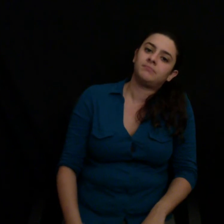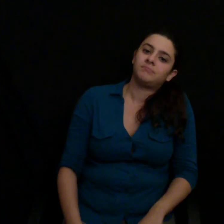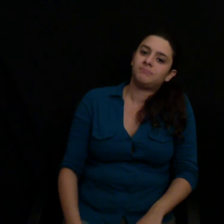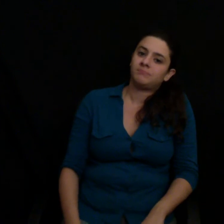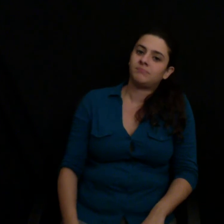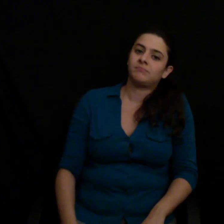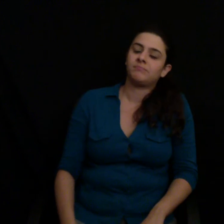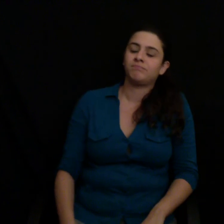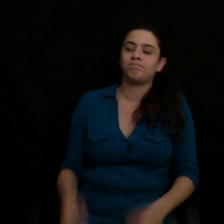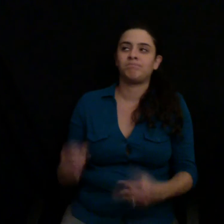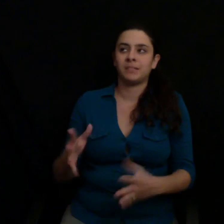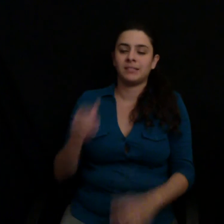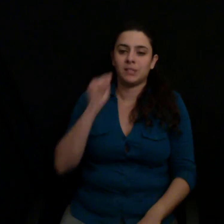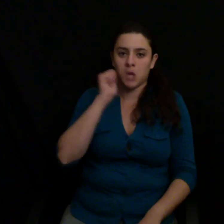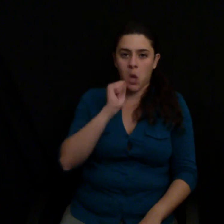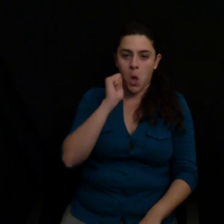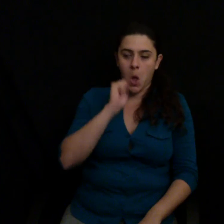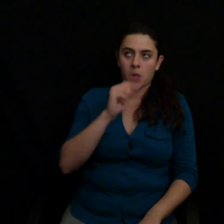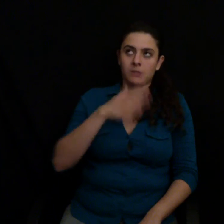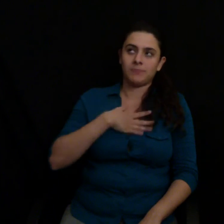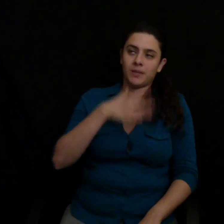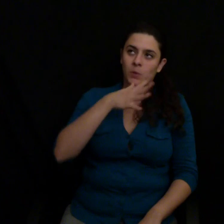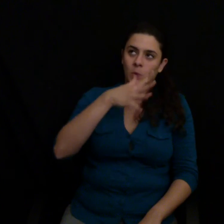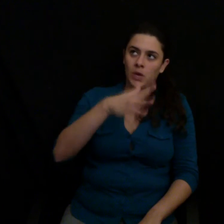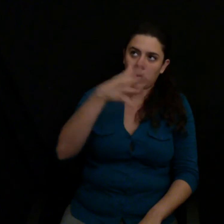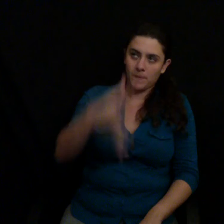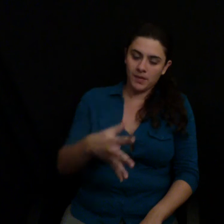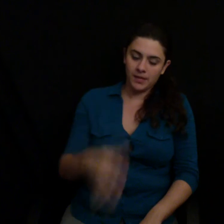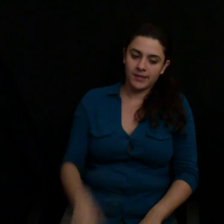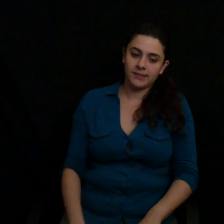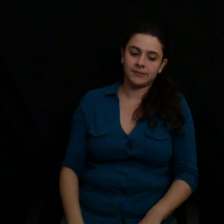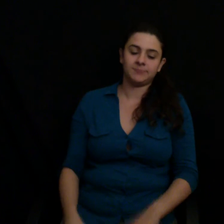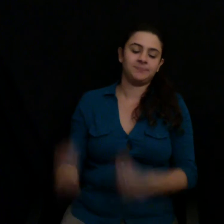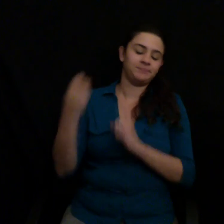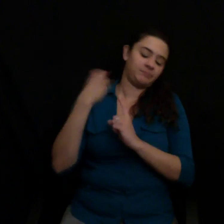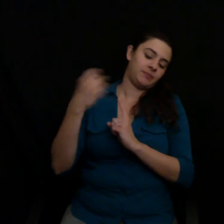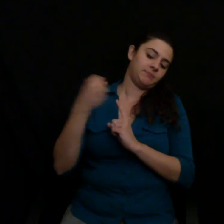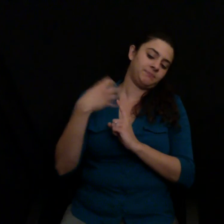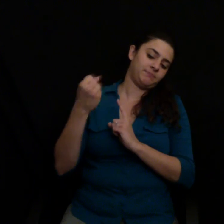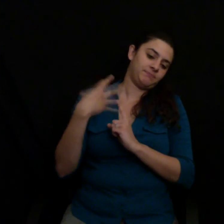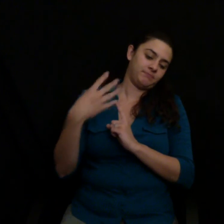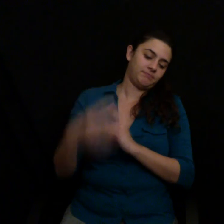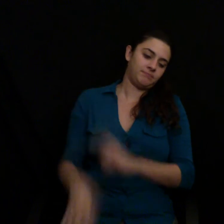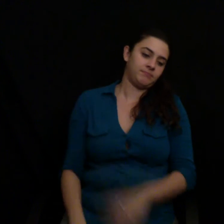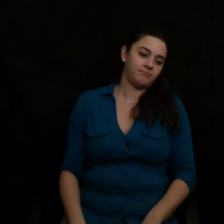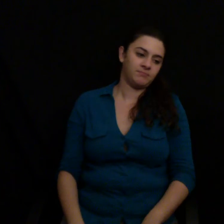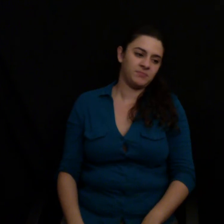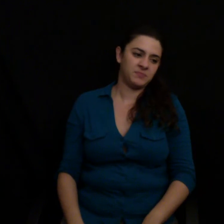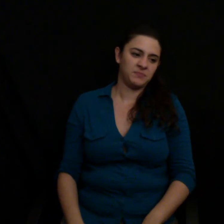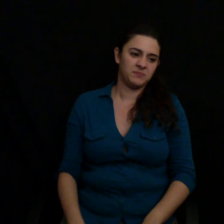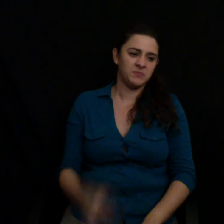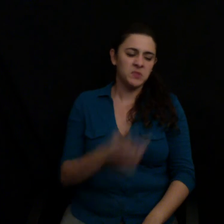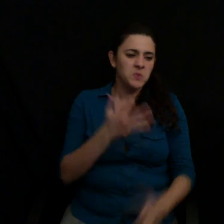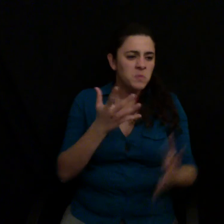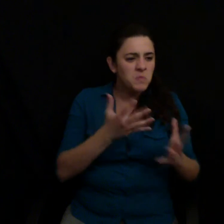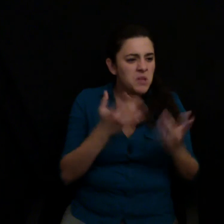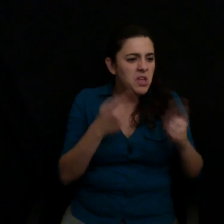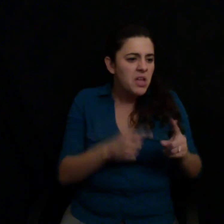and my grandmother and sisters, just being like, what's going on? Are you